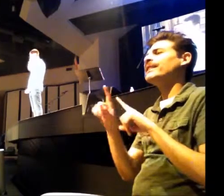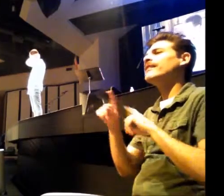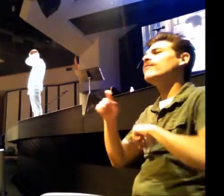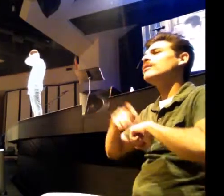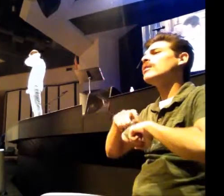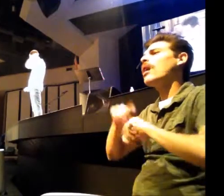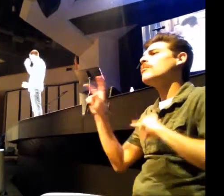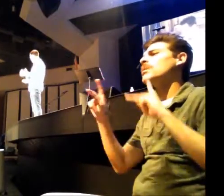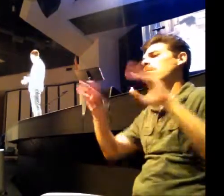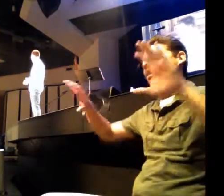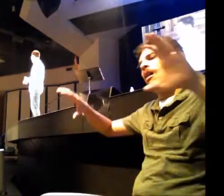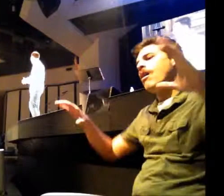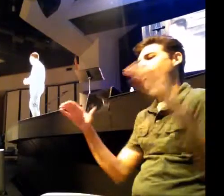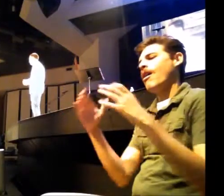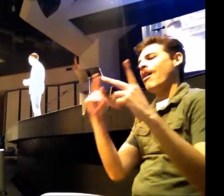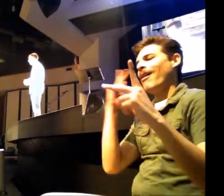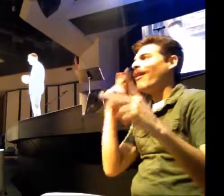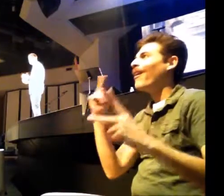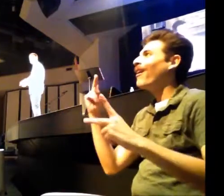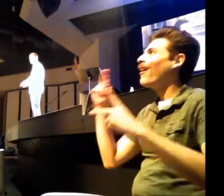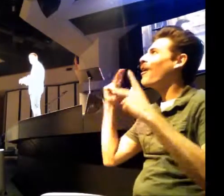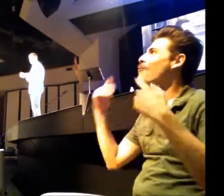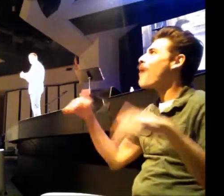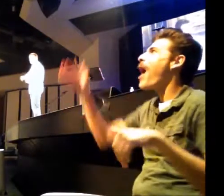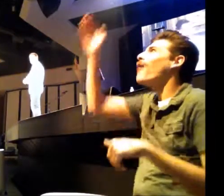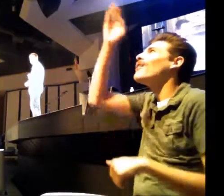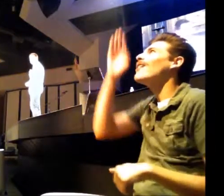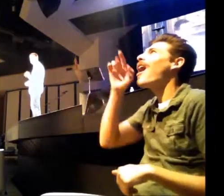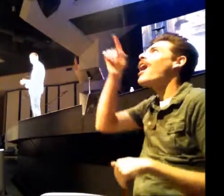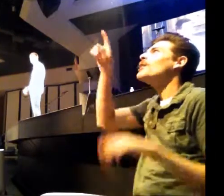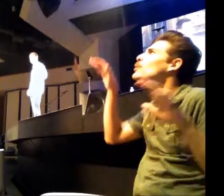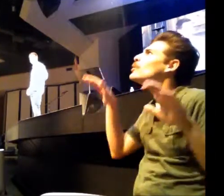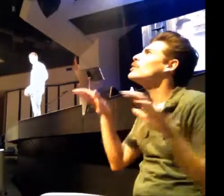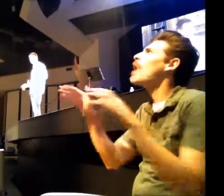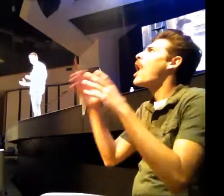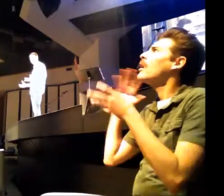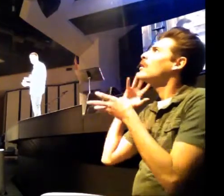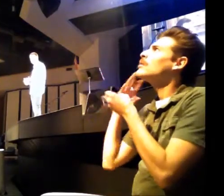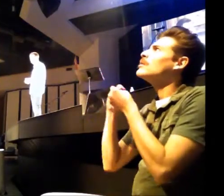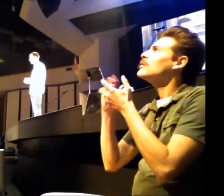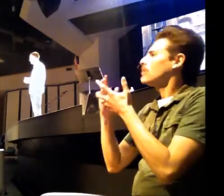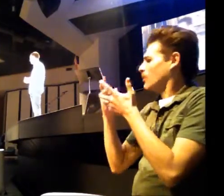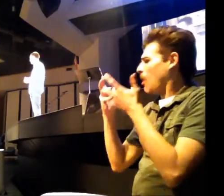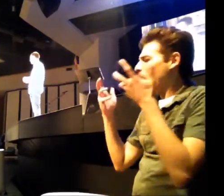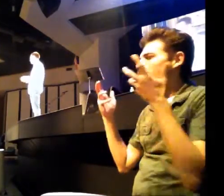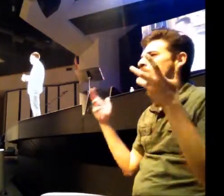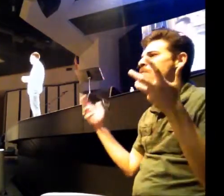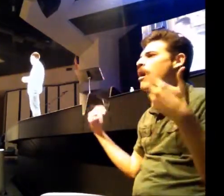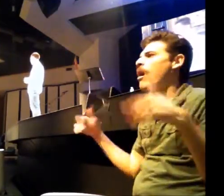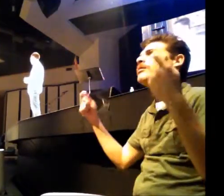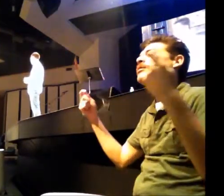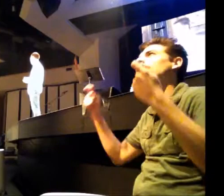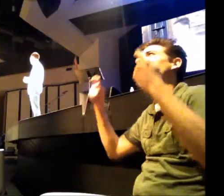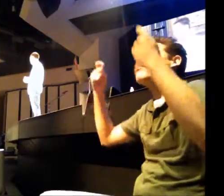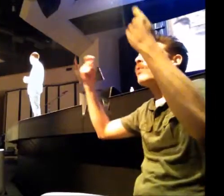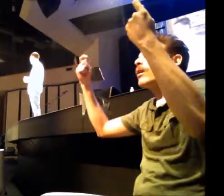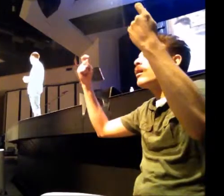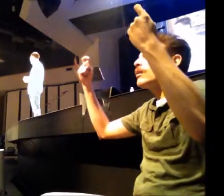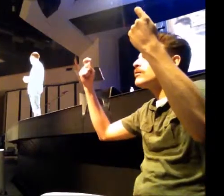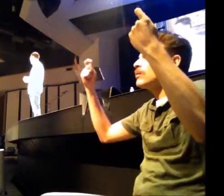are and remember and then celebrate all that God is and all that they are as they move forward. They would do this on a regular basis. It was very